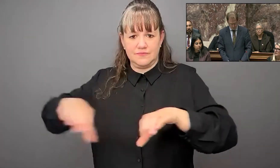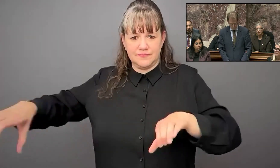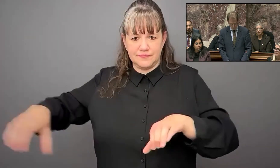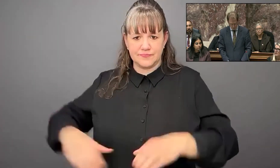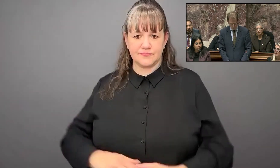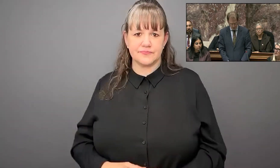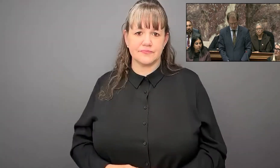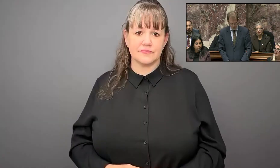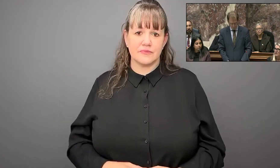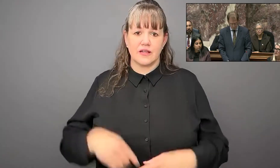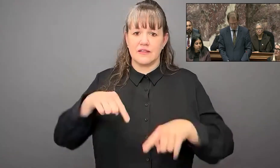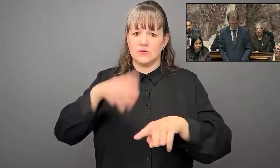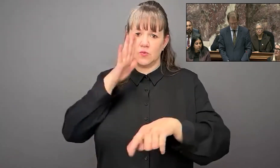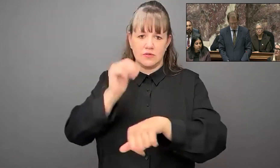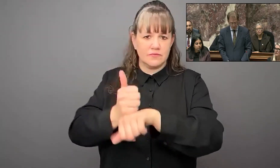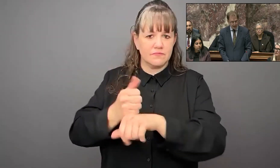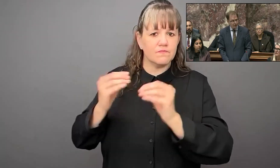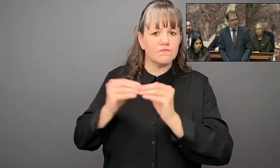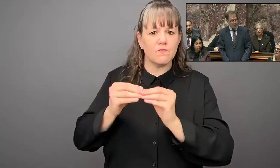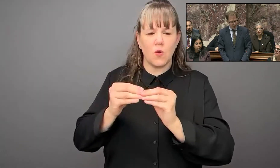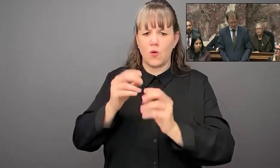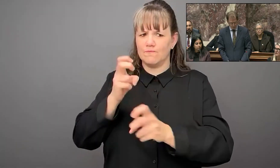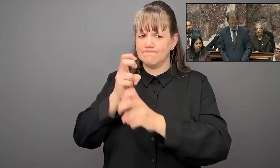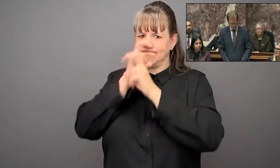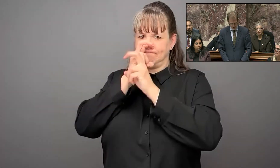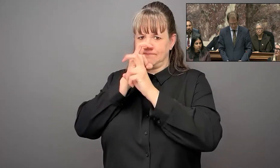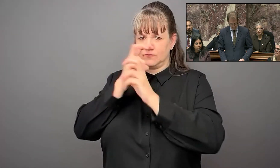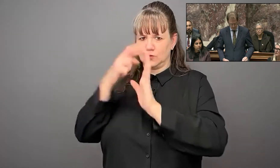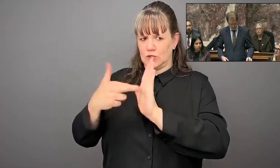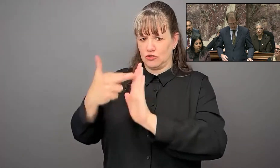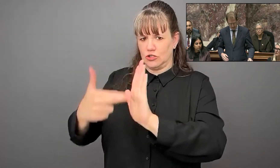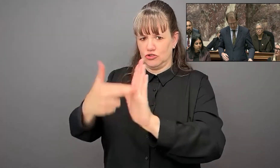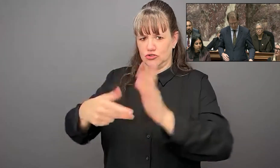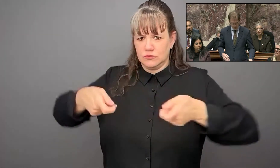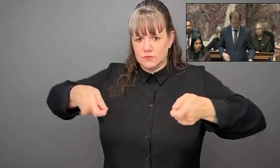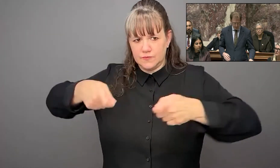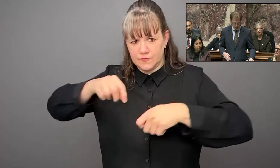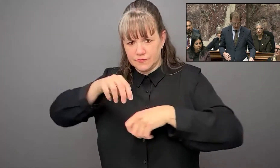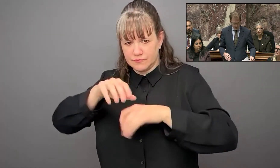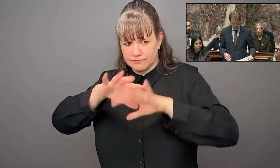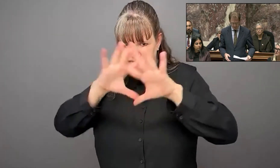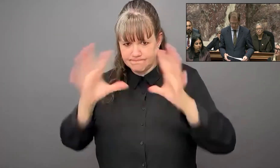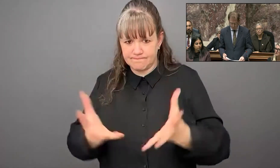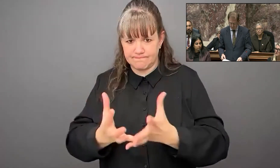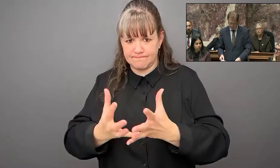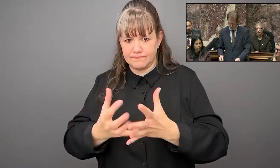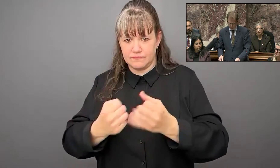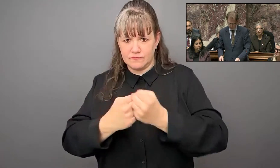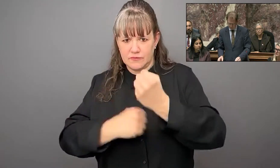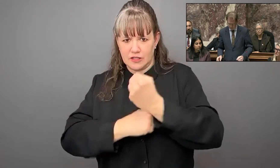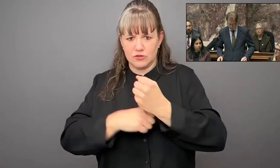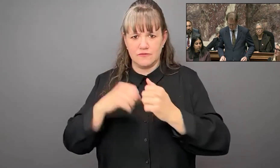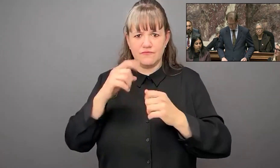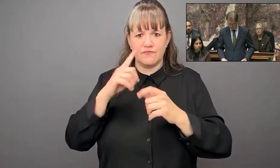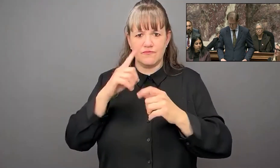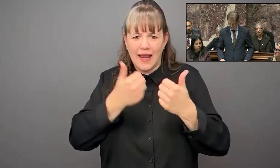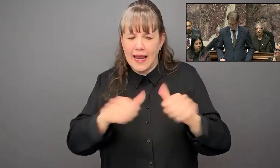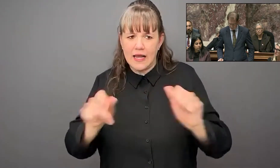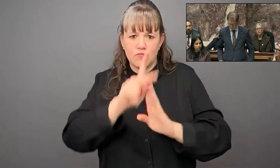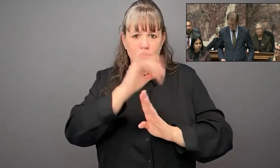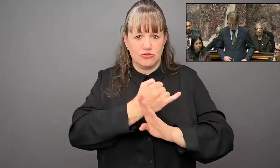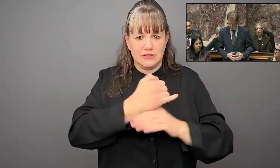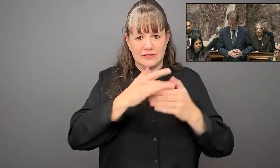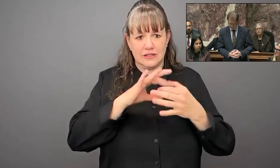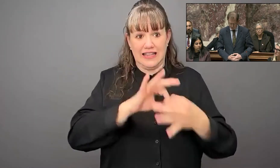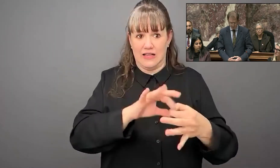regulatory framework for renewable energy projects, and allow for the exemption from the Environmental Assessment Act